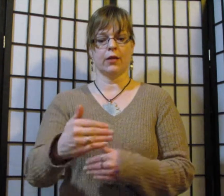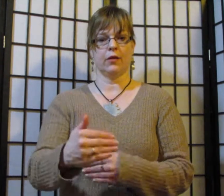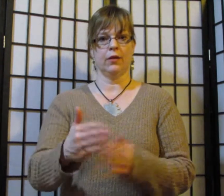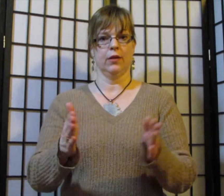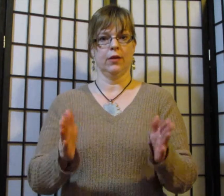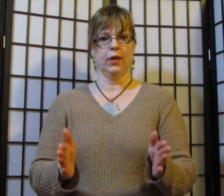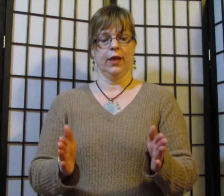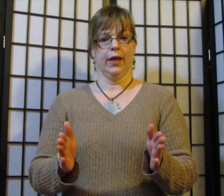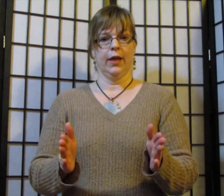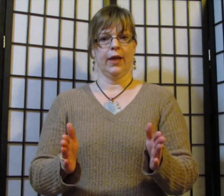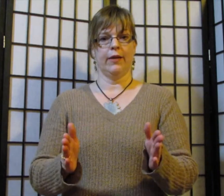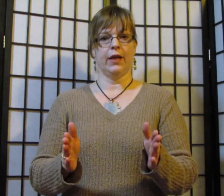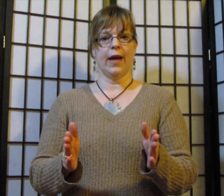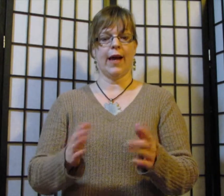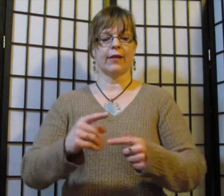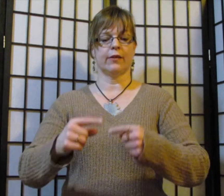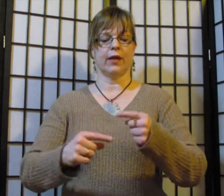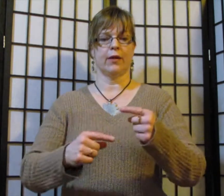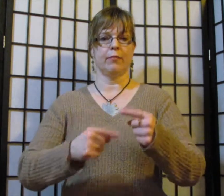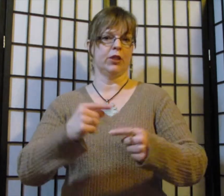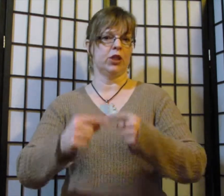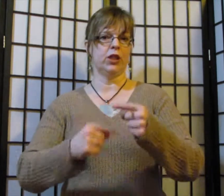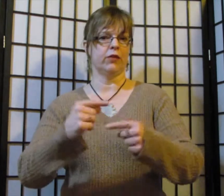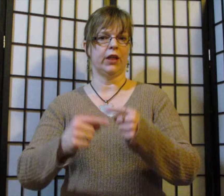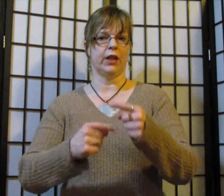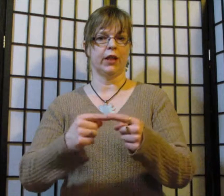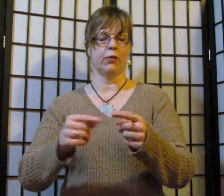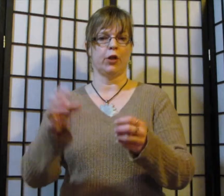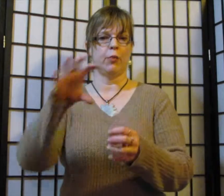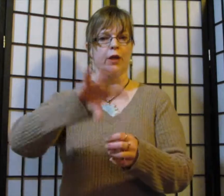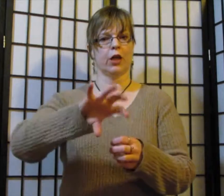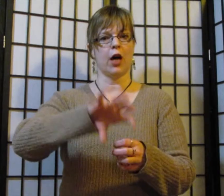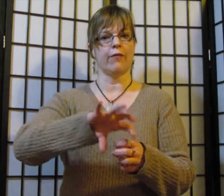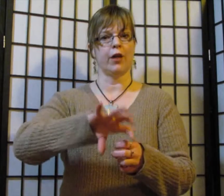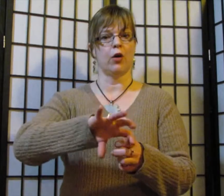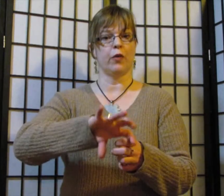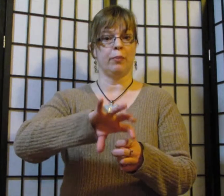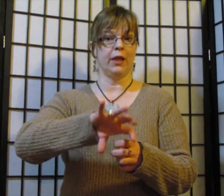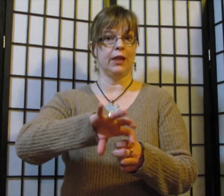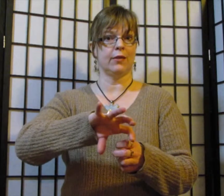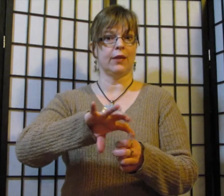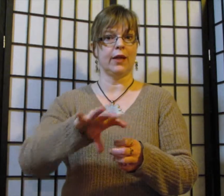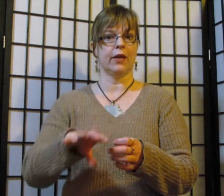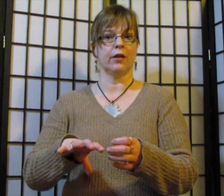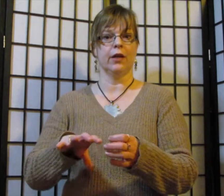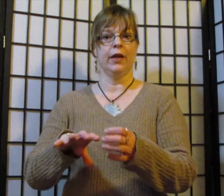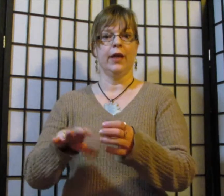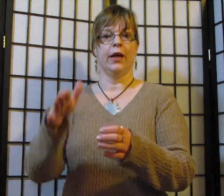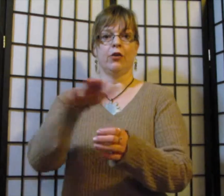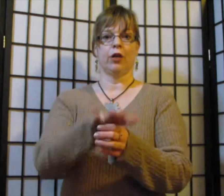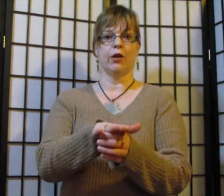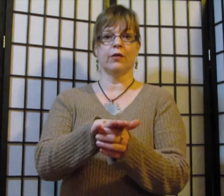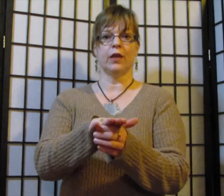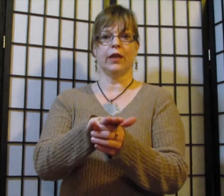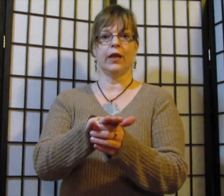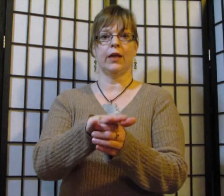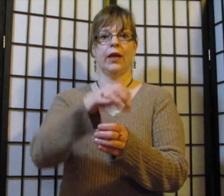box, and then it has some machinery in it where you put the beans in there, and you close the lid,